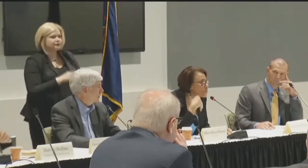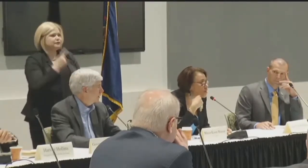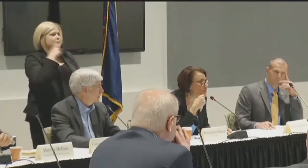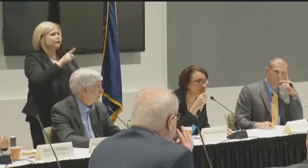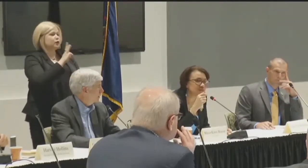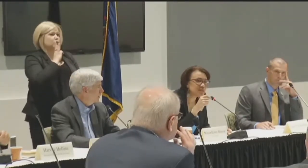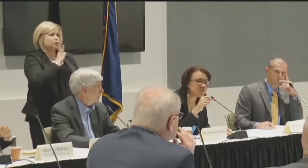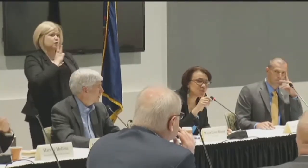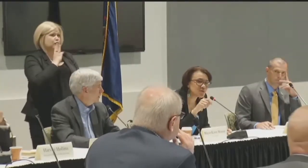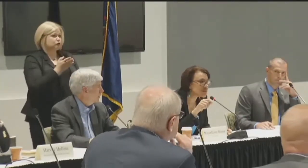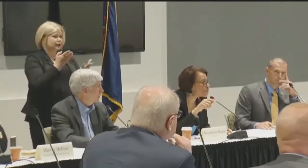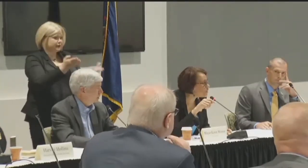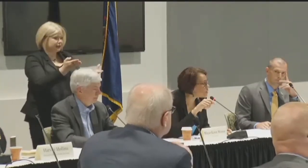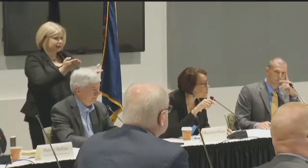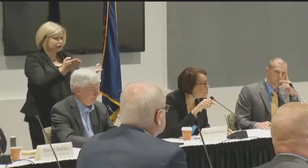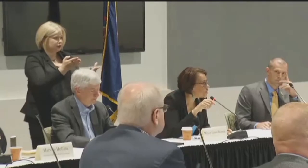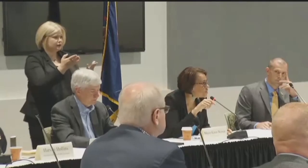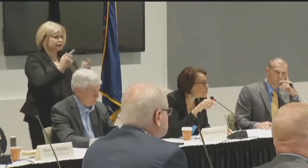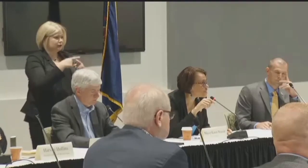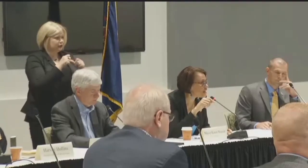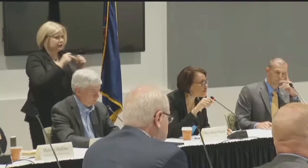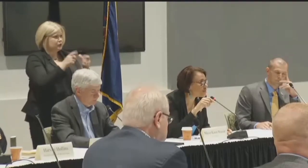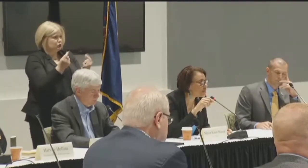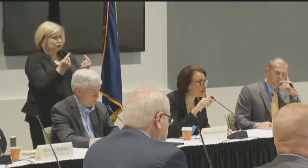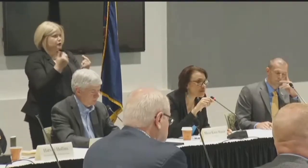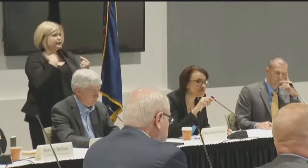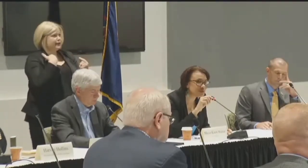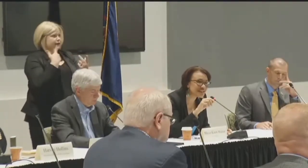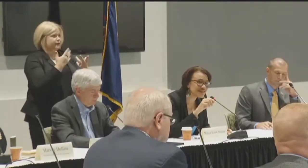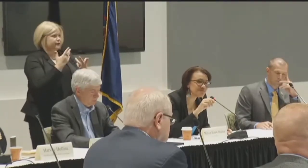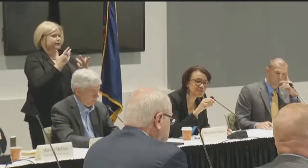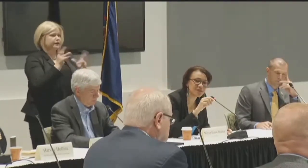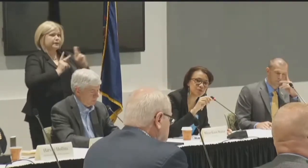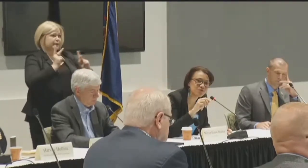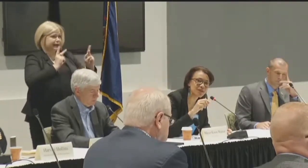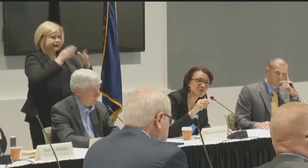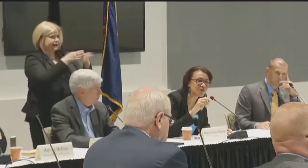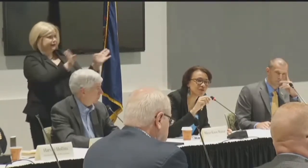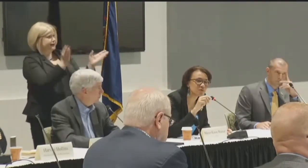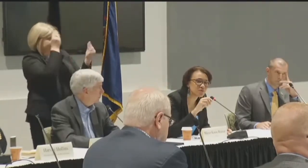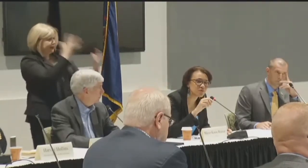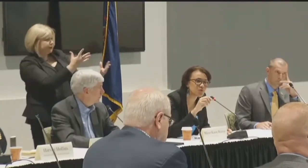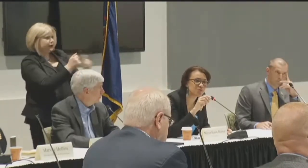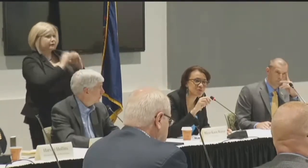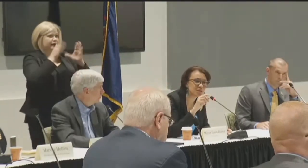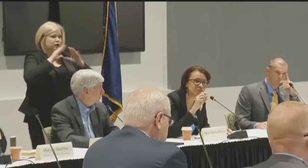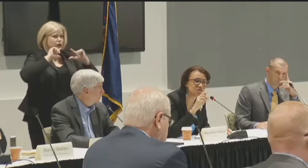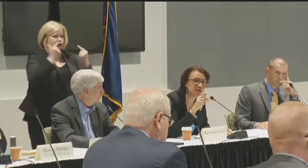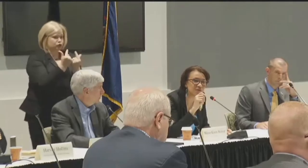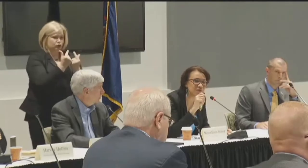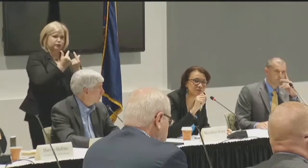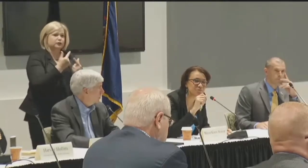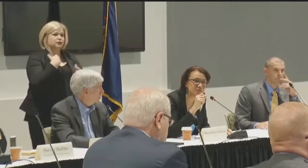As far as the water recommendation, one of the things we've been continuing to do is have some public input, and we've been having focus groups. We've been